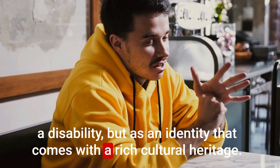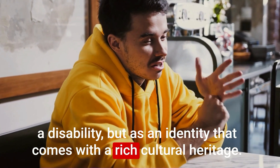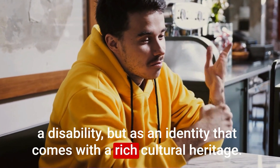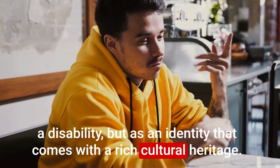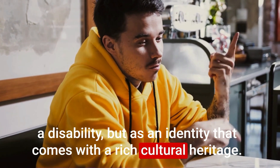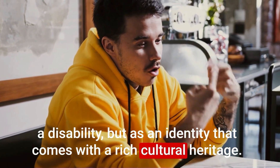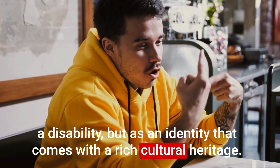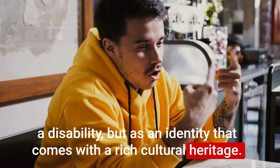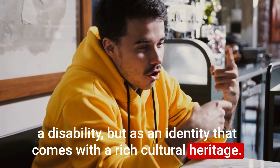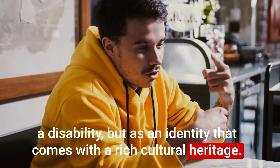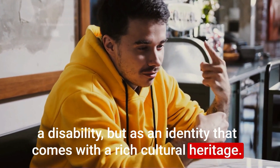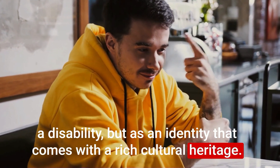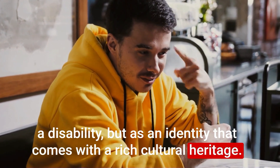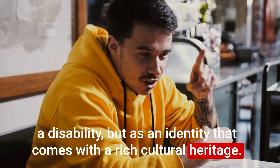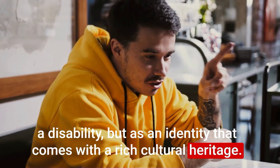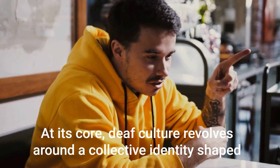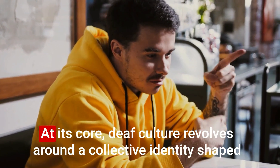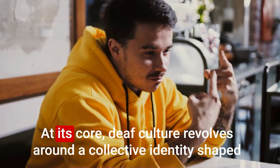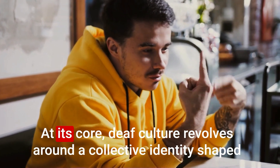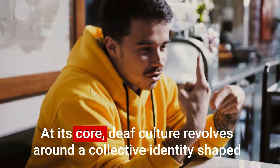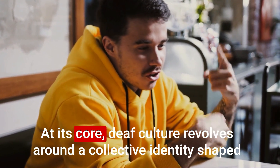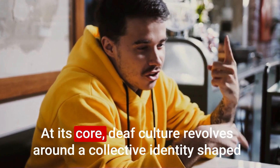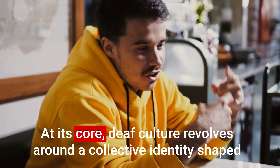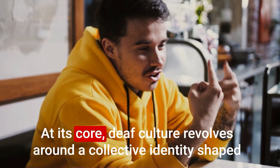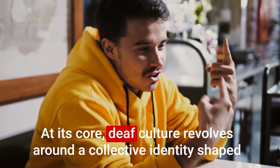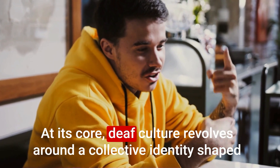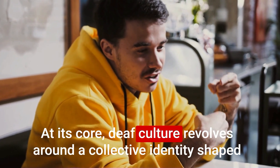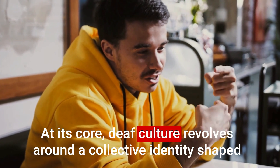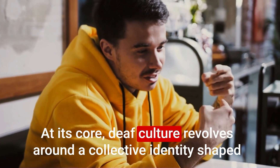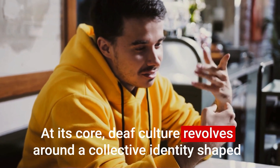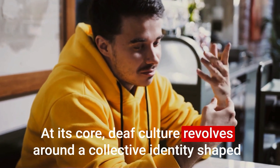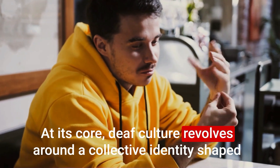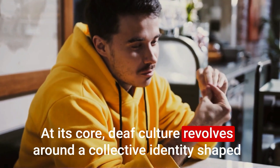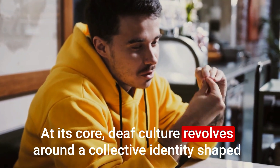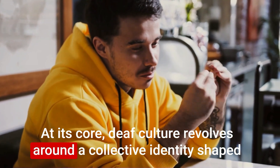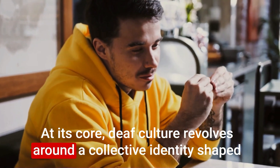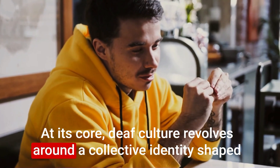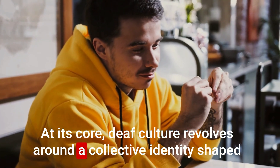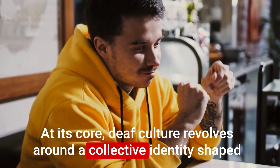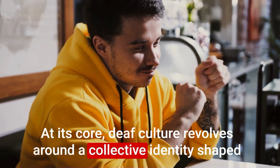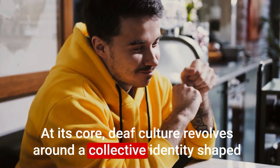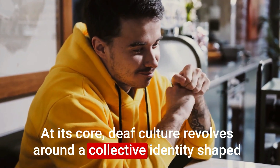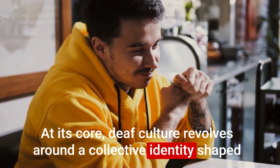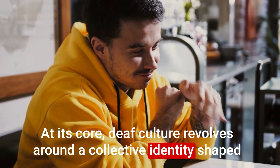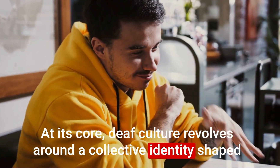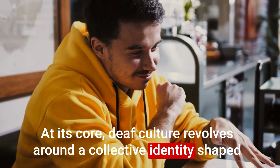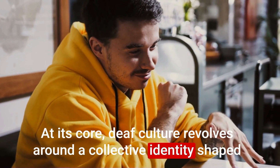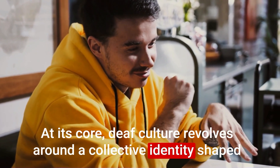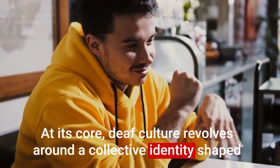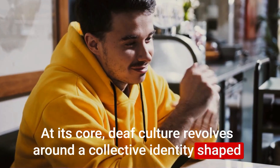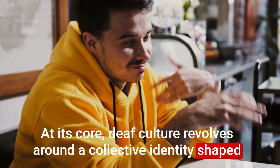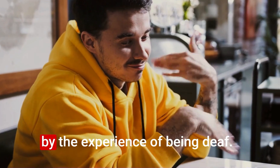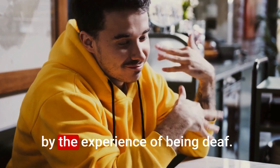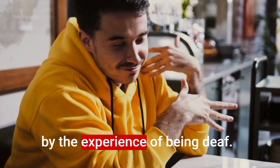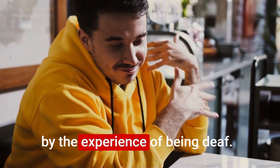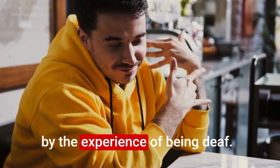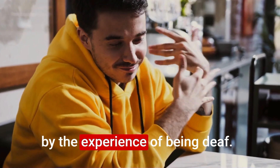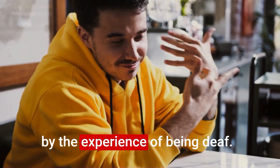rich cultural heritage. At its core, deaf culture revolves around a collective identity shaped by the experience of